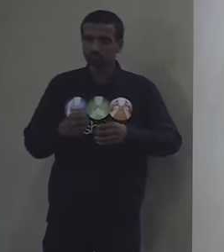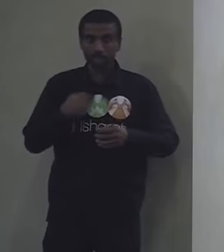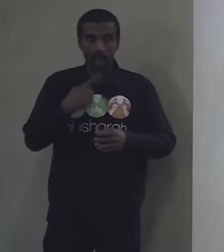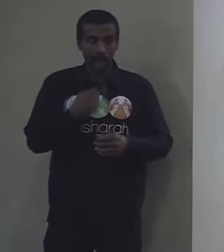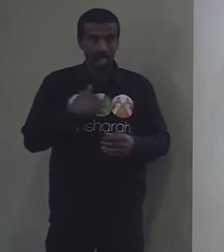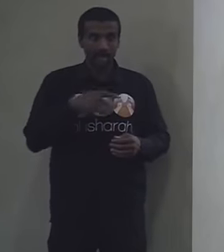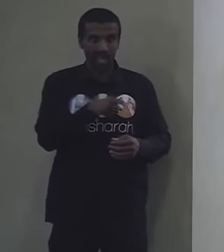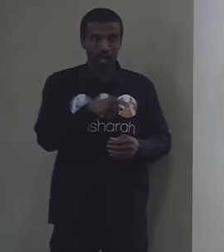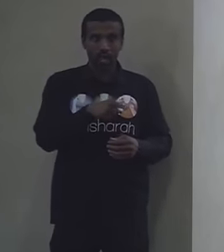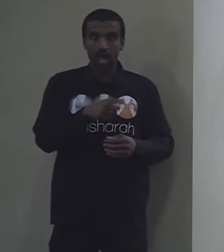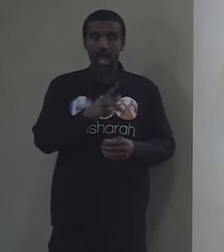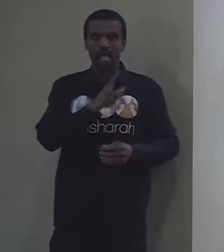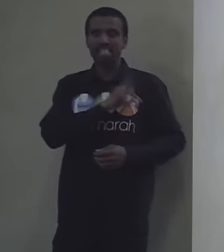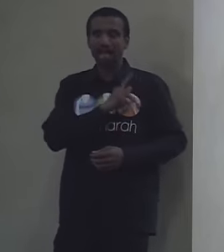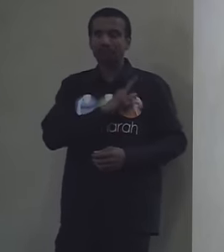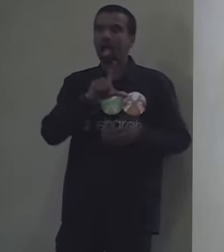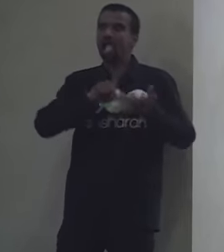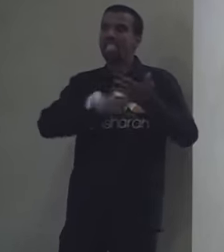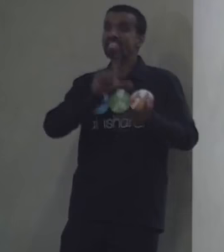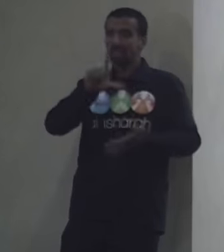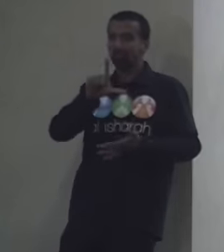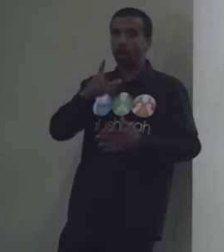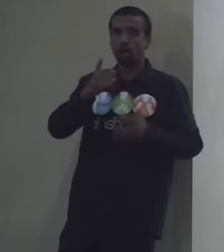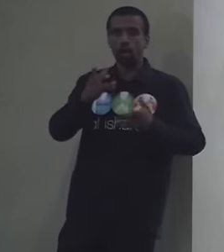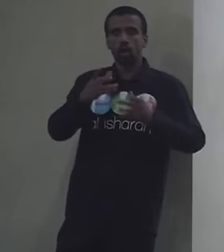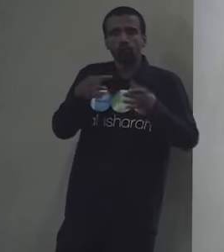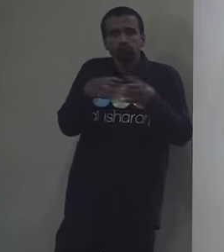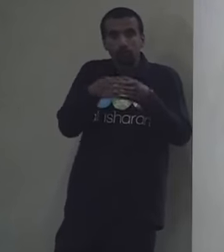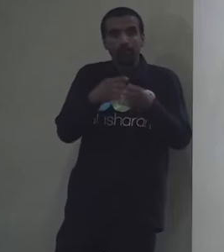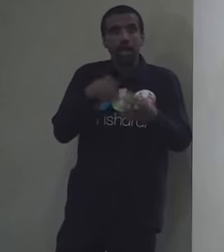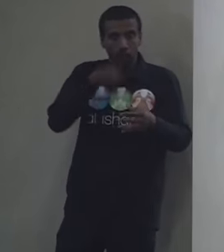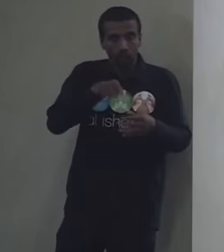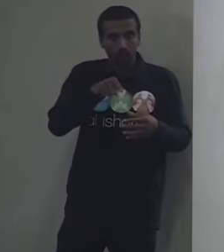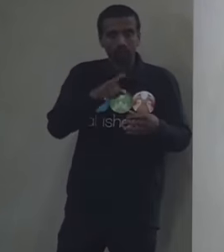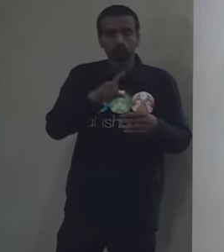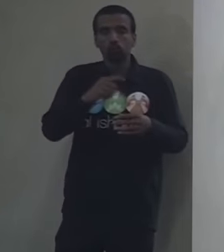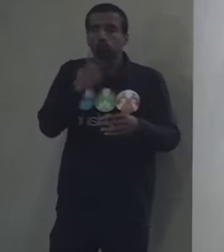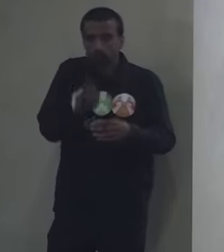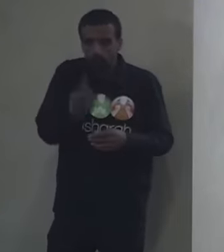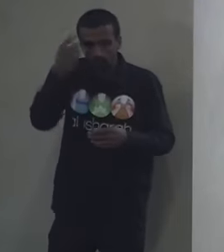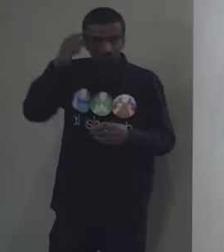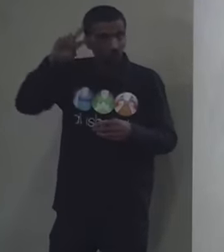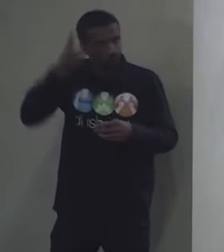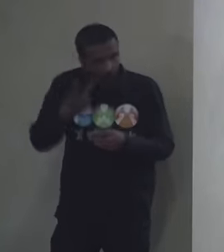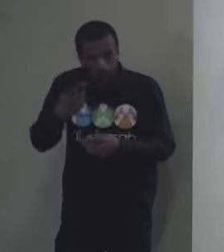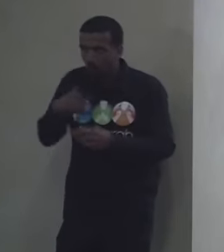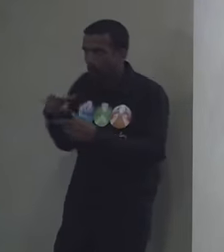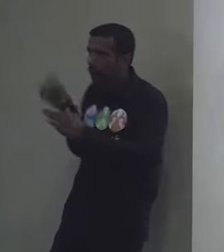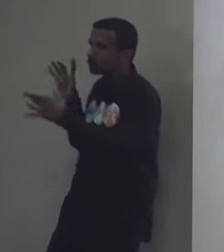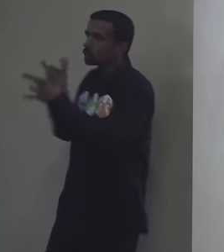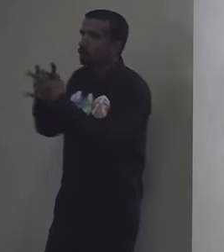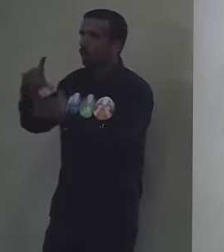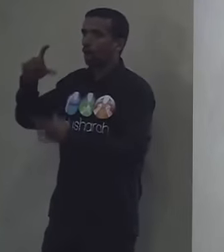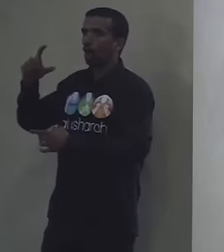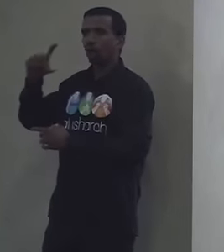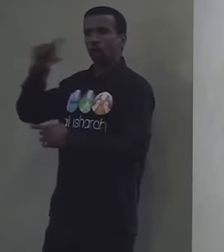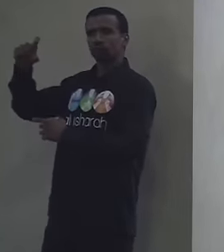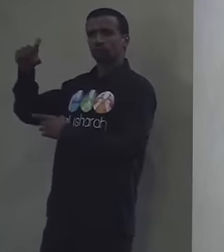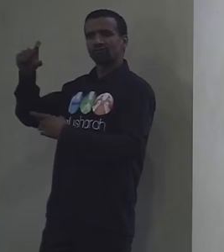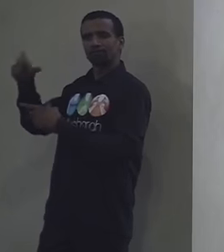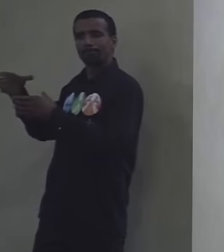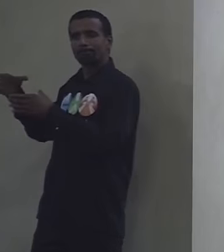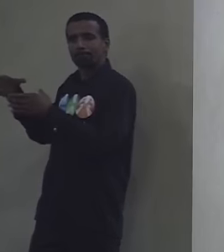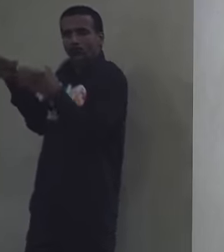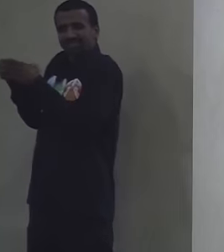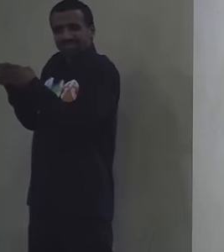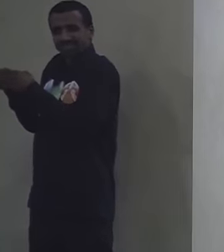party. There are politicians like that, right? They're convinced of one thing, and they're very convincing also of one thing. But then, next thing you